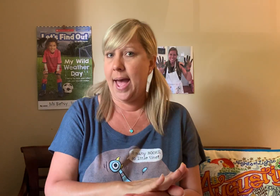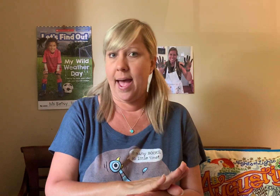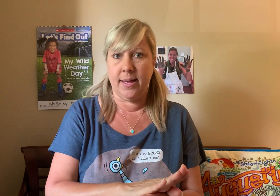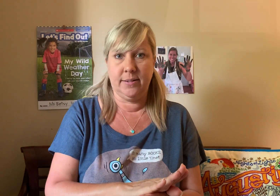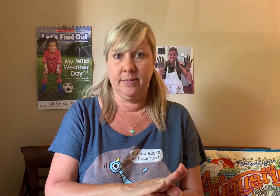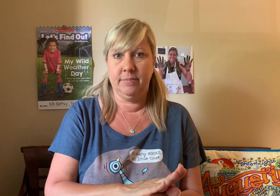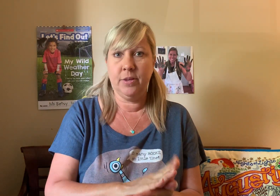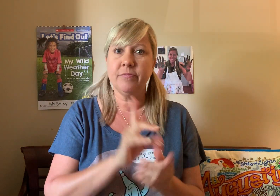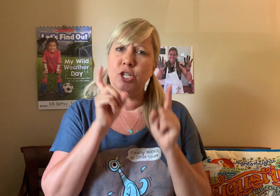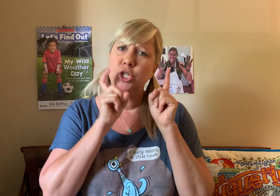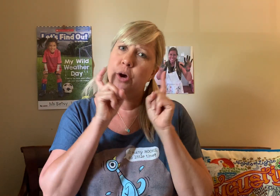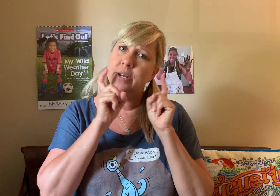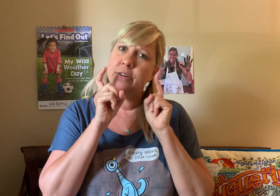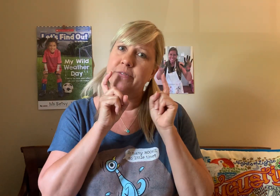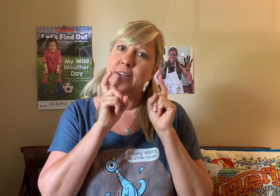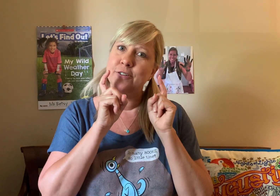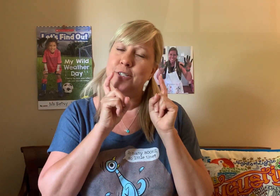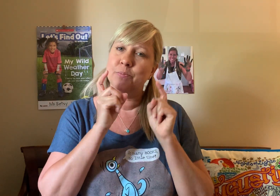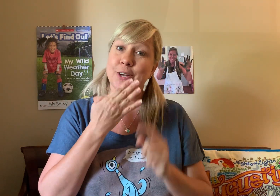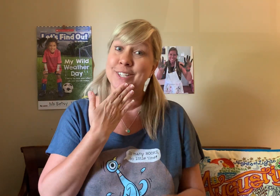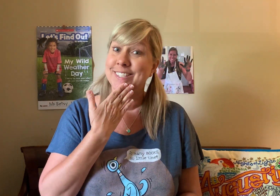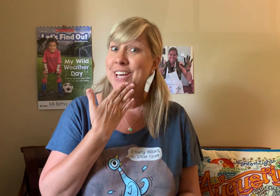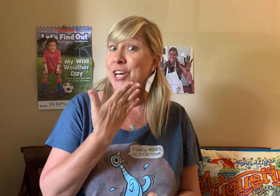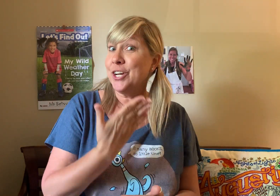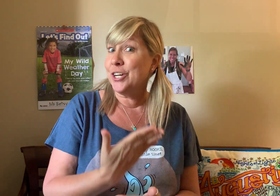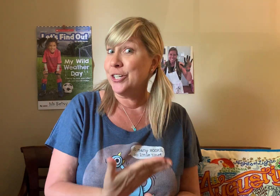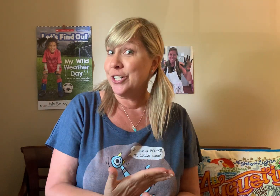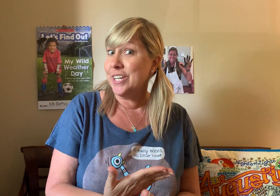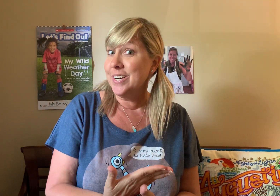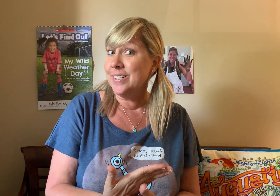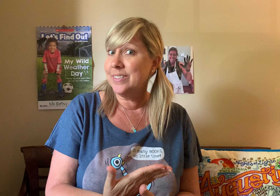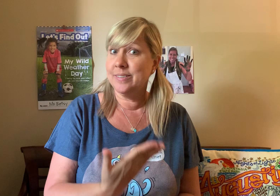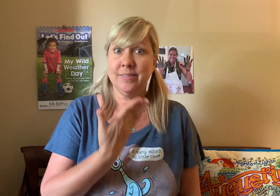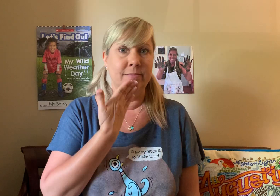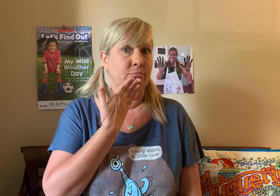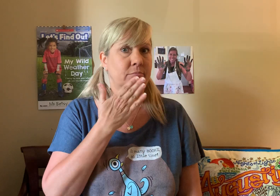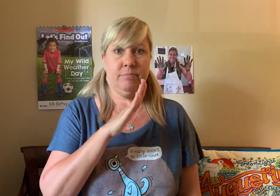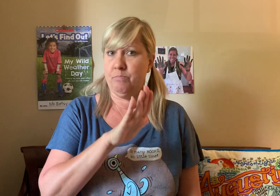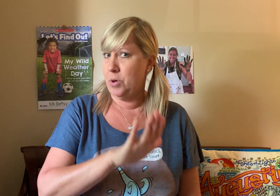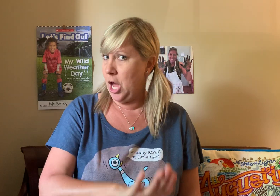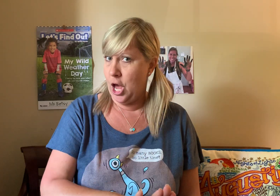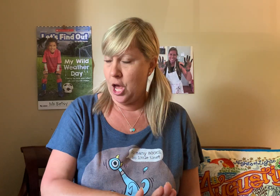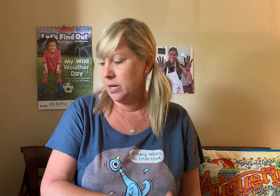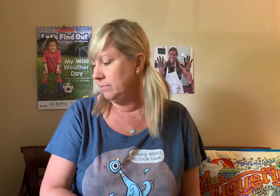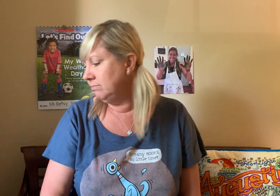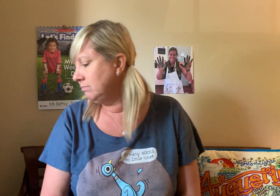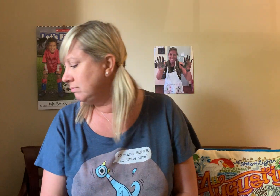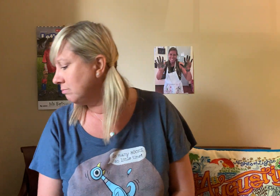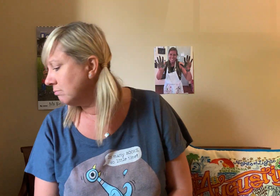Bad. You have to show it in your facial expressions. Good. Bad.